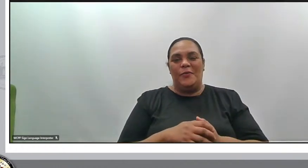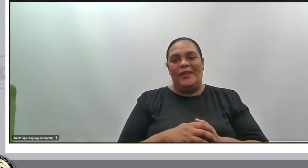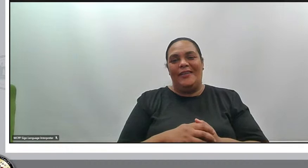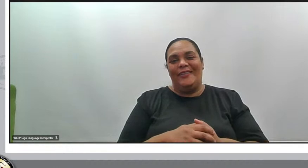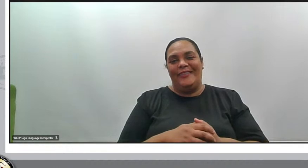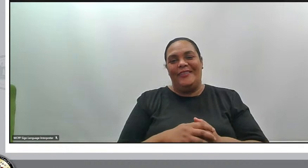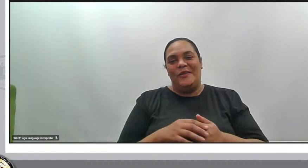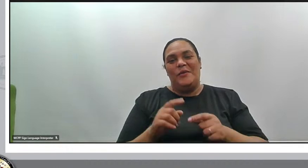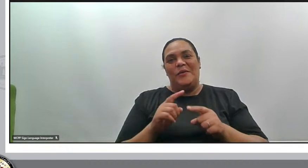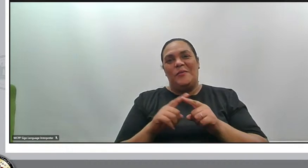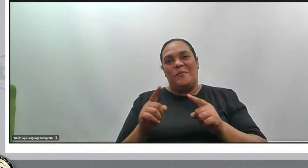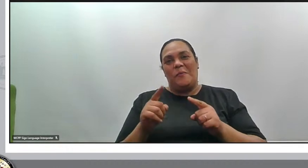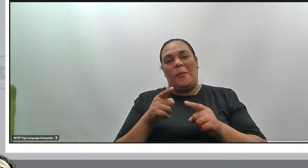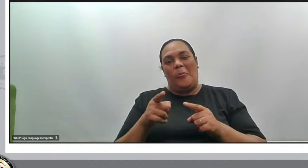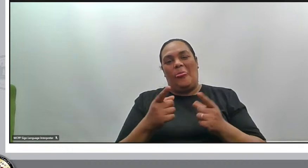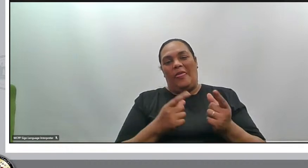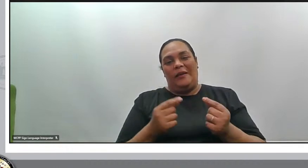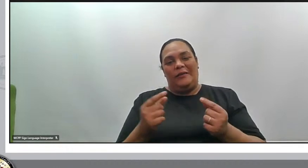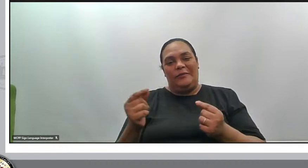Arms,